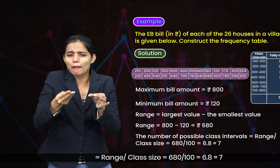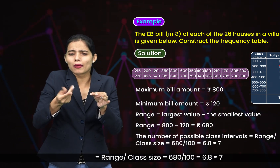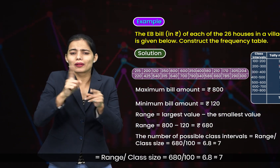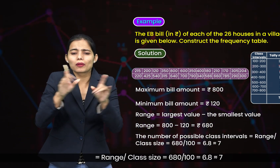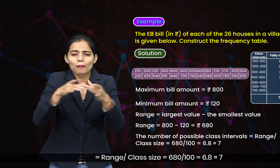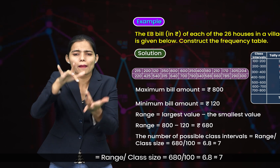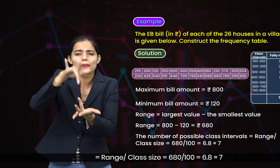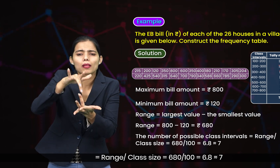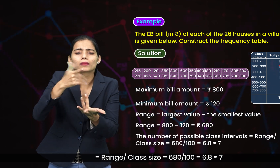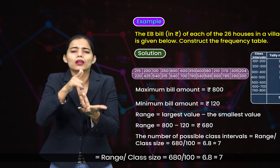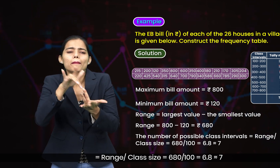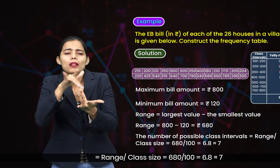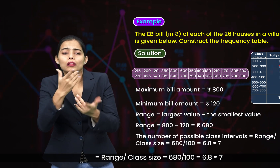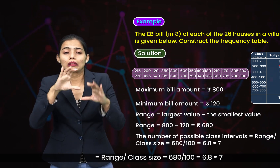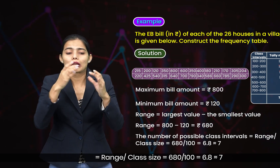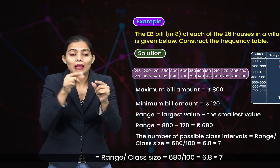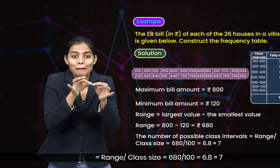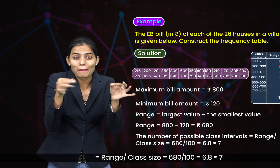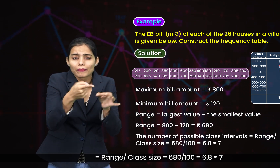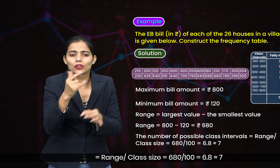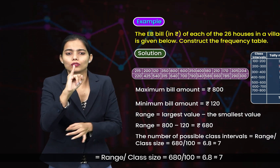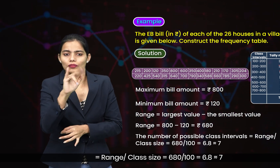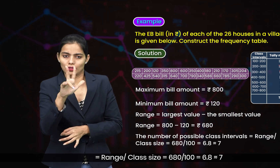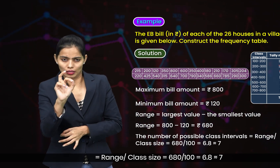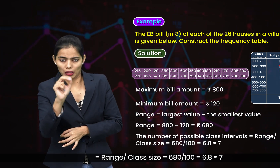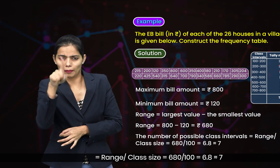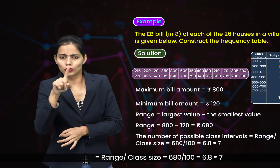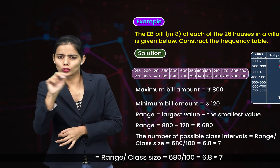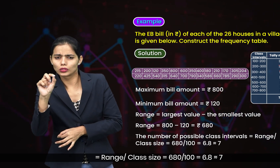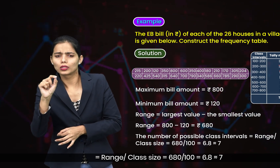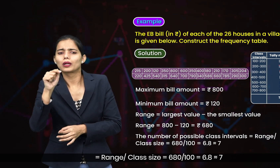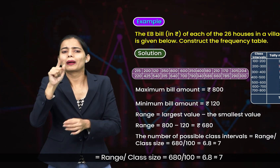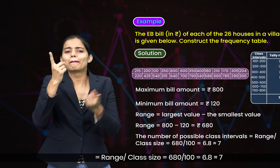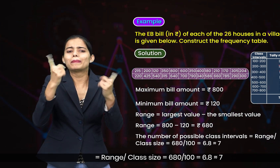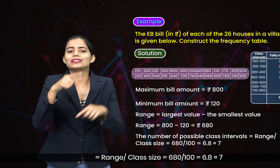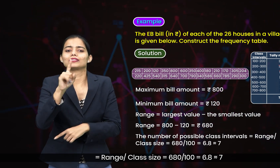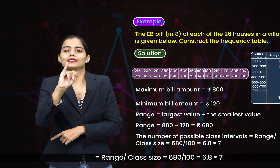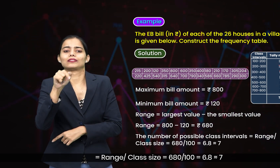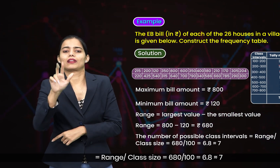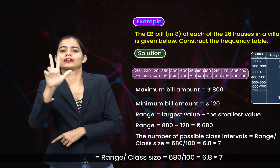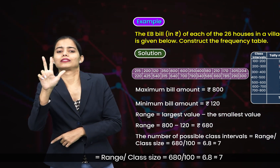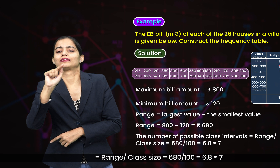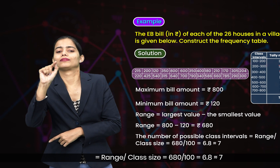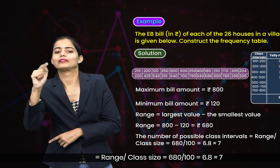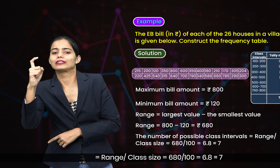size is equal to 680 by 100 is equal to 6.8 approx 7.